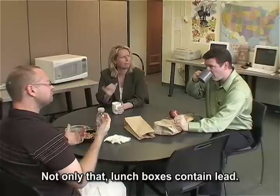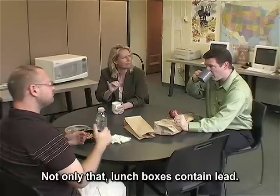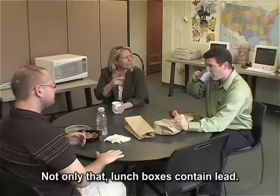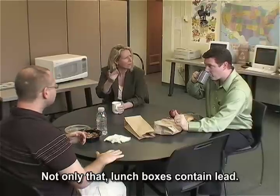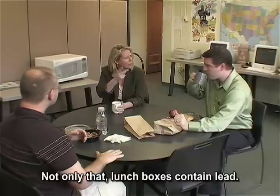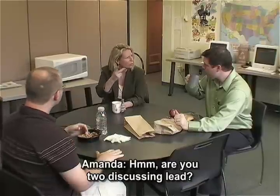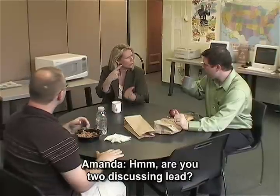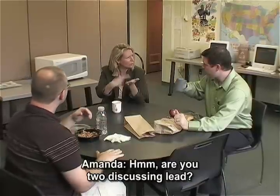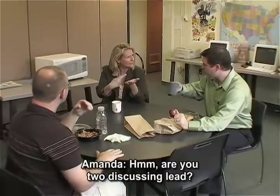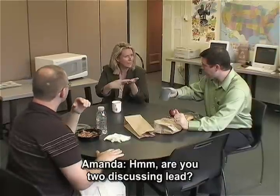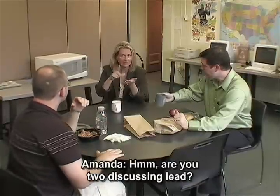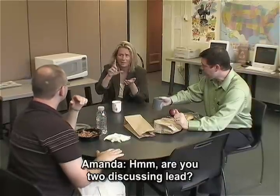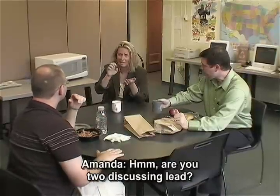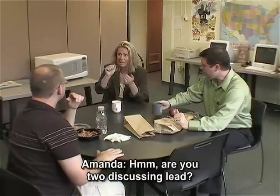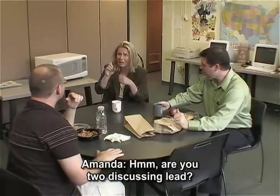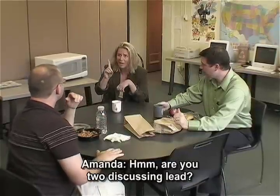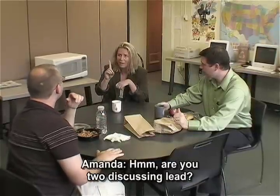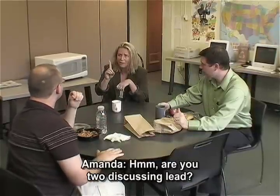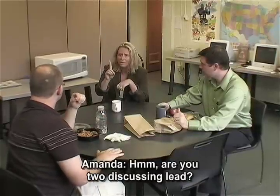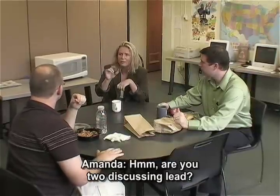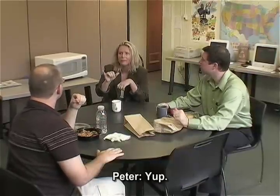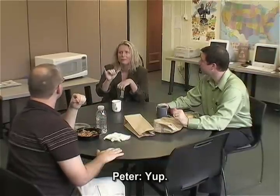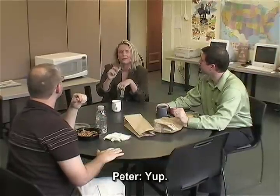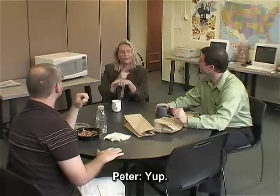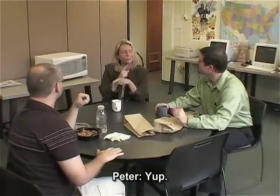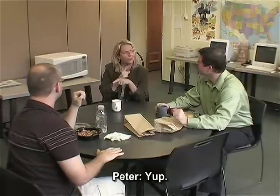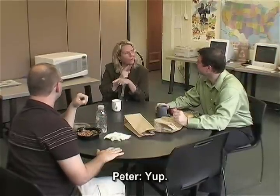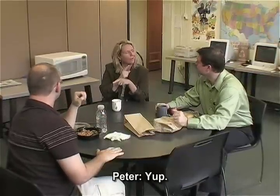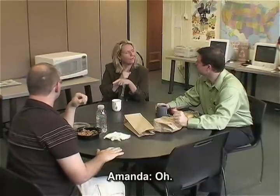Mmm, are you two discussing lead? Yep. Oh.